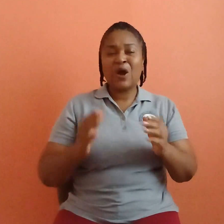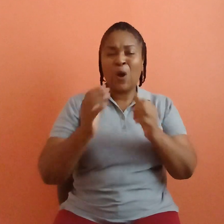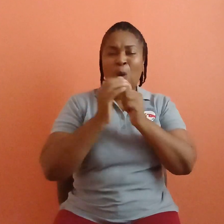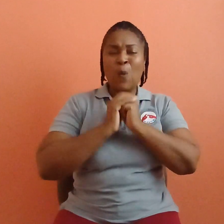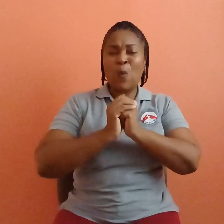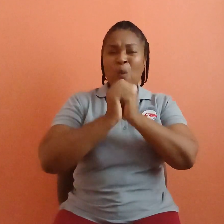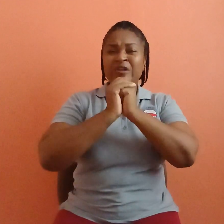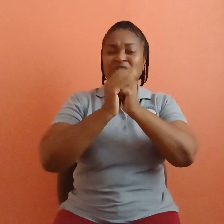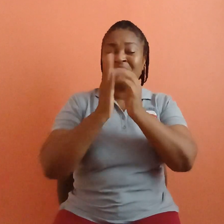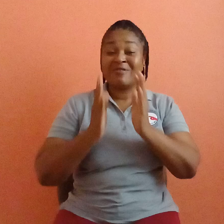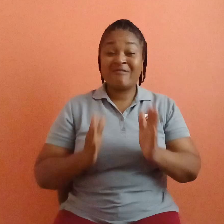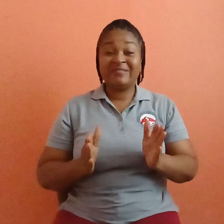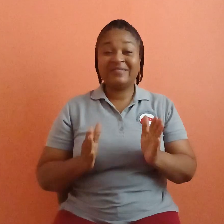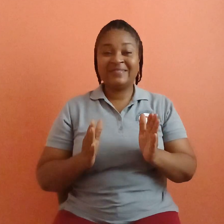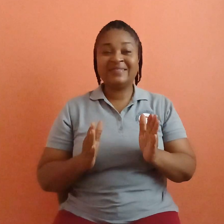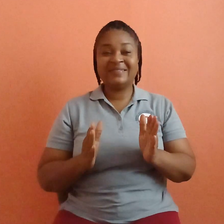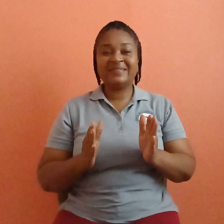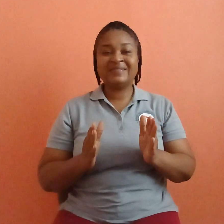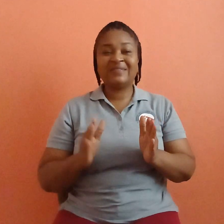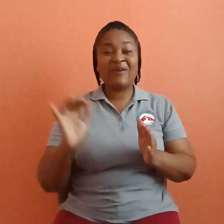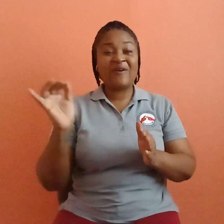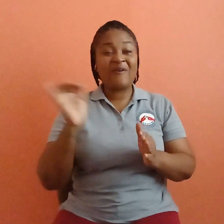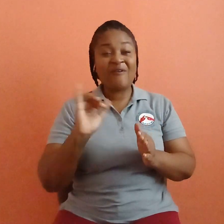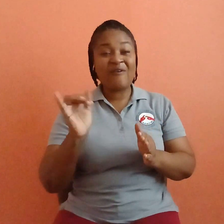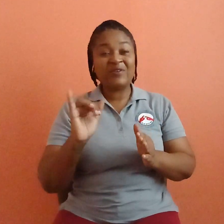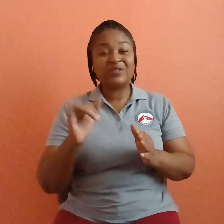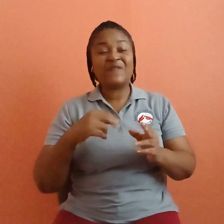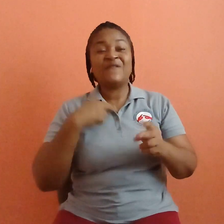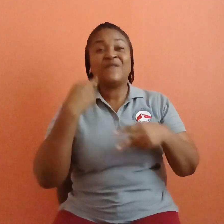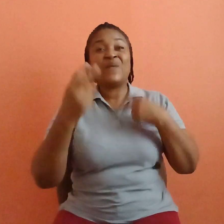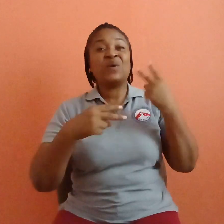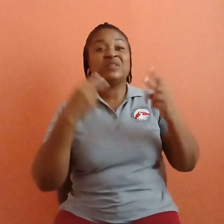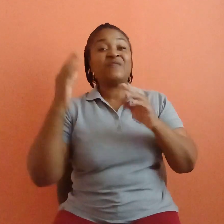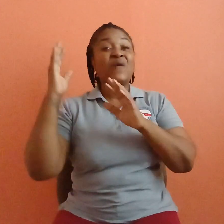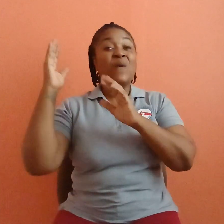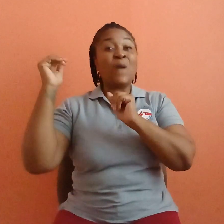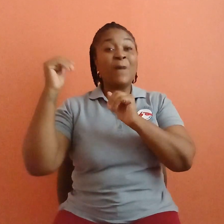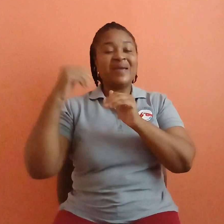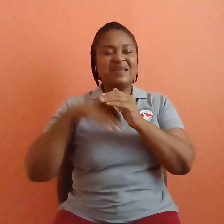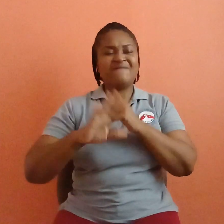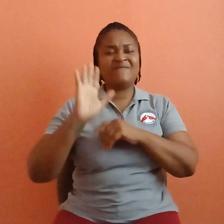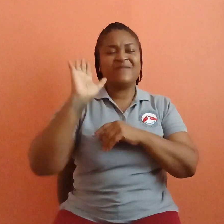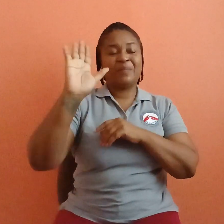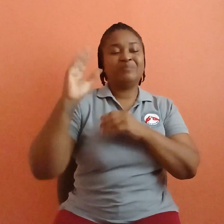worshipers, and voices of hope in their generation.